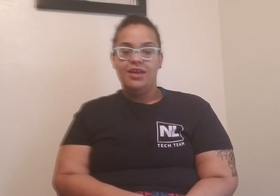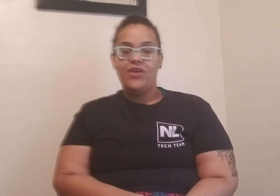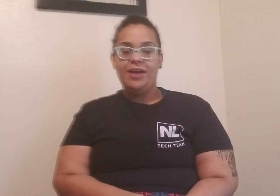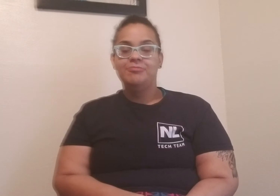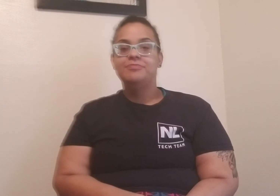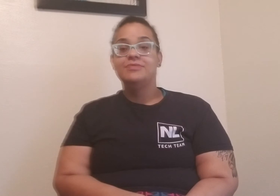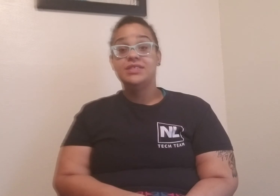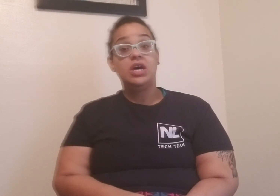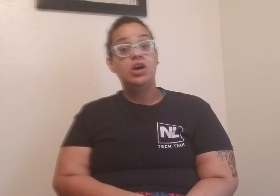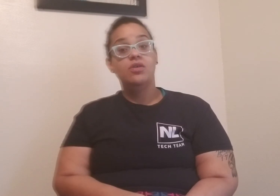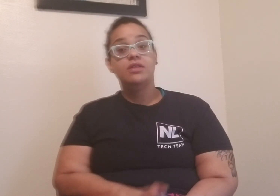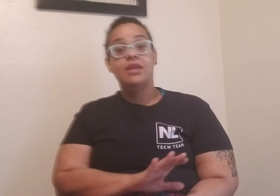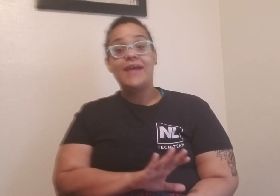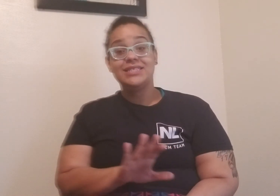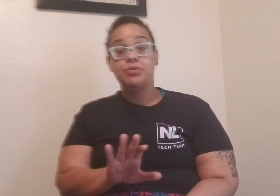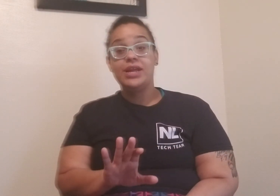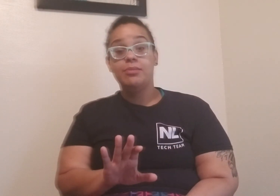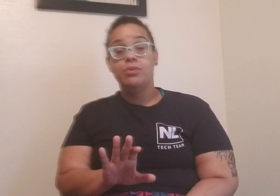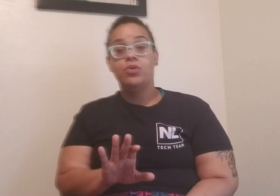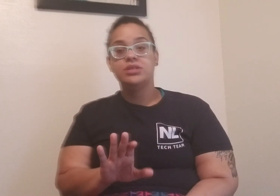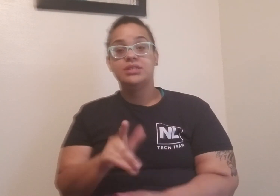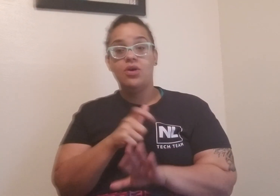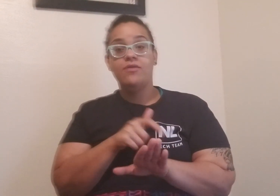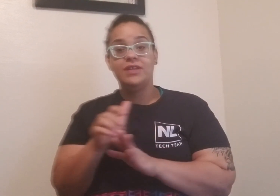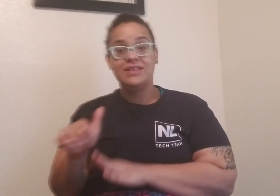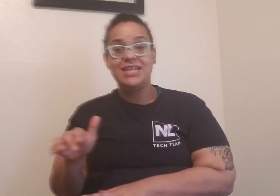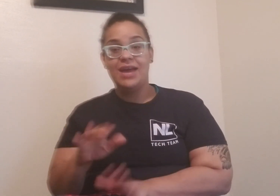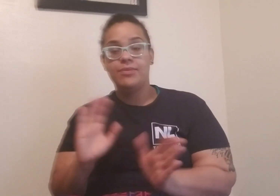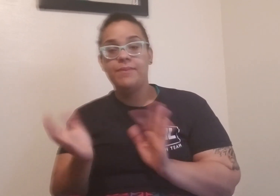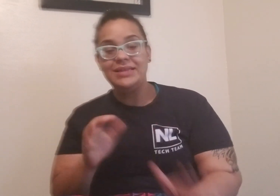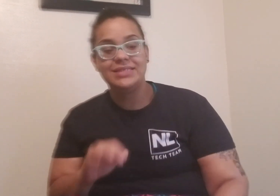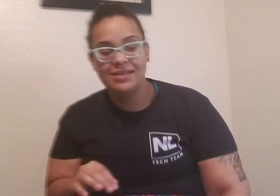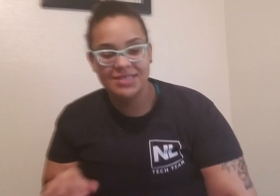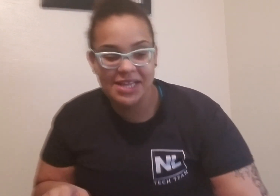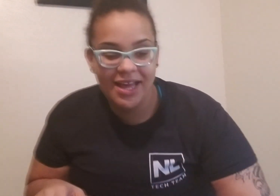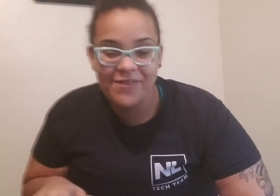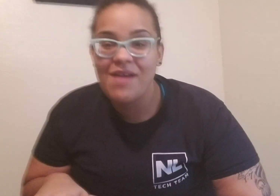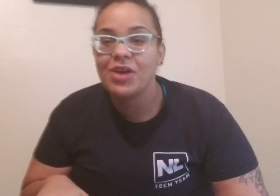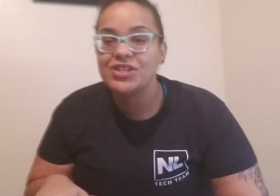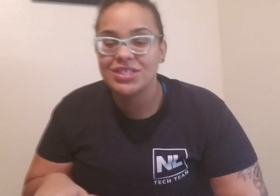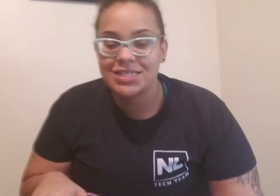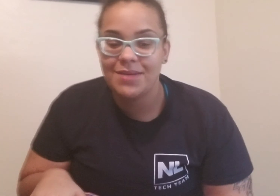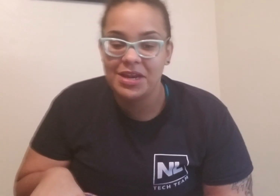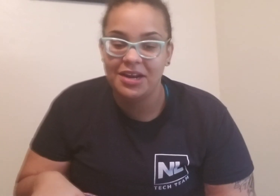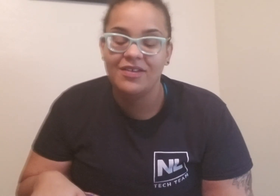Okay. So that's a pretty important. So hopefully this time made sense. If you have any questions, just let me know.